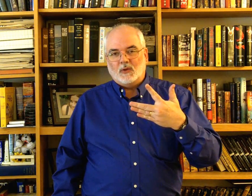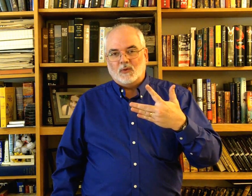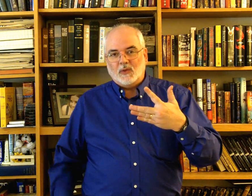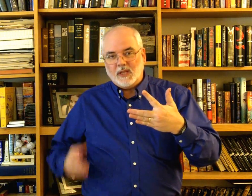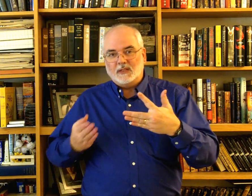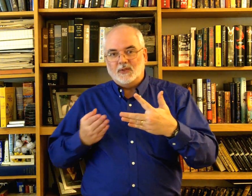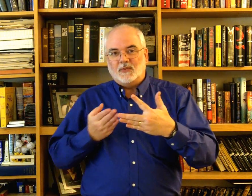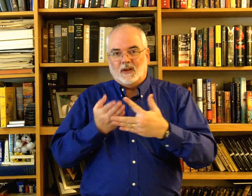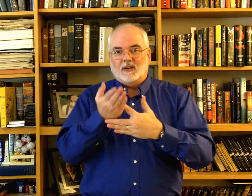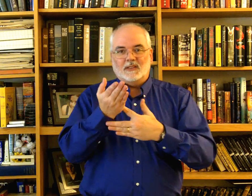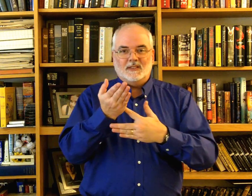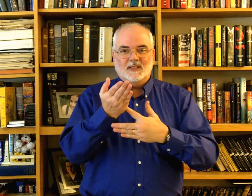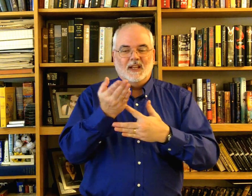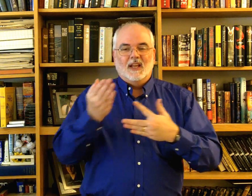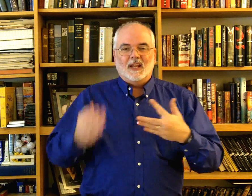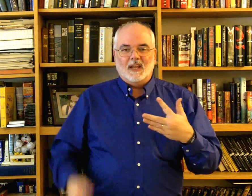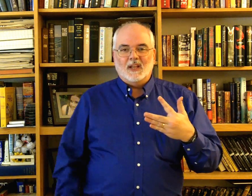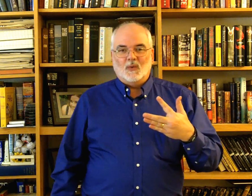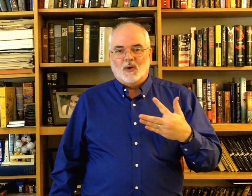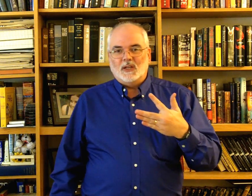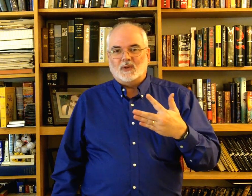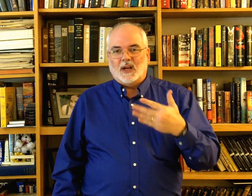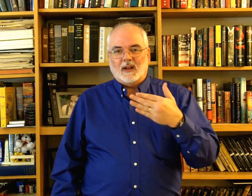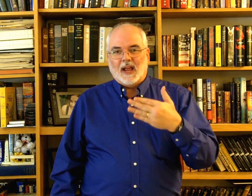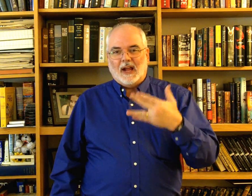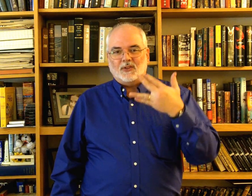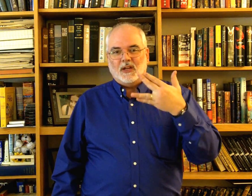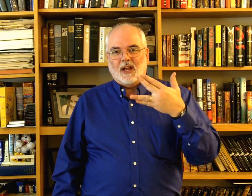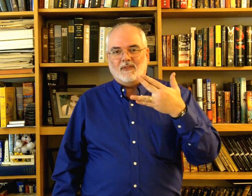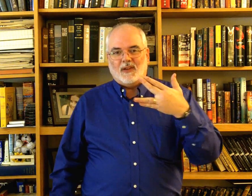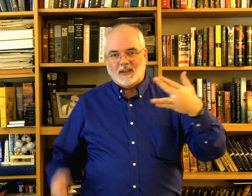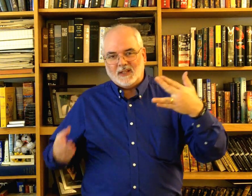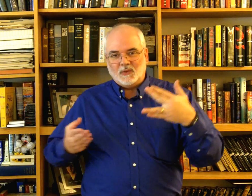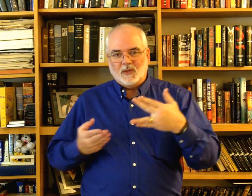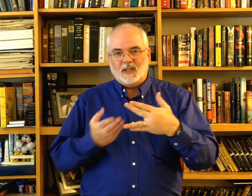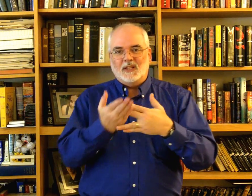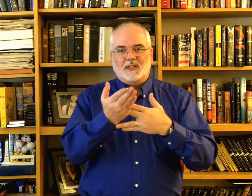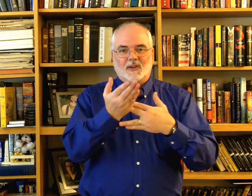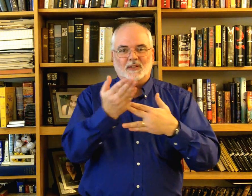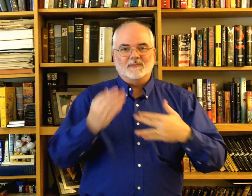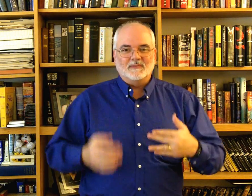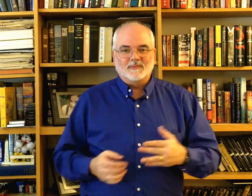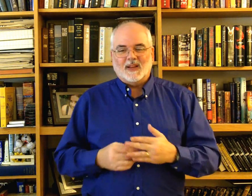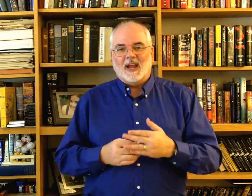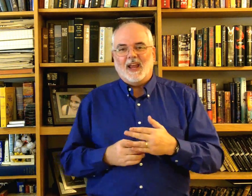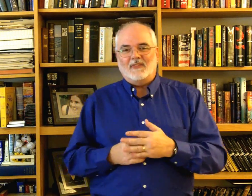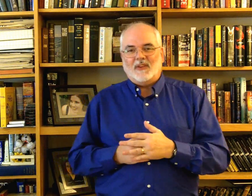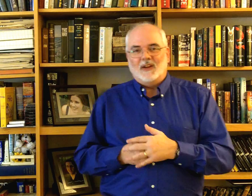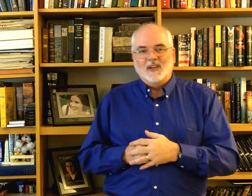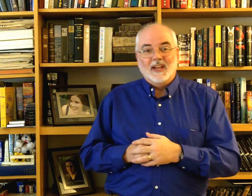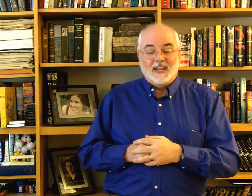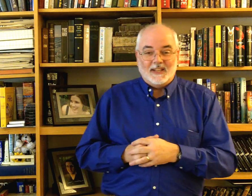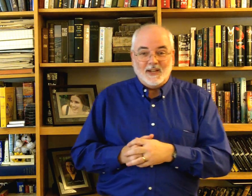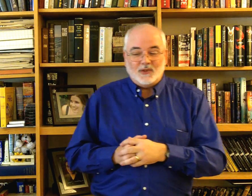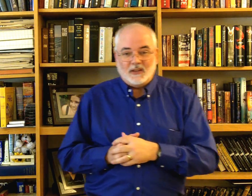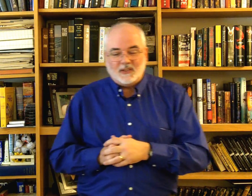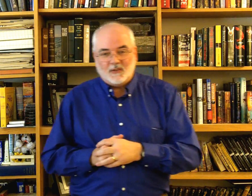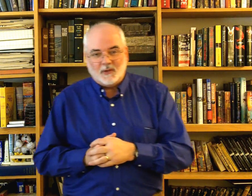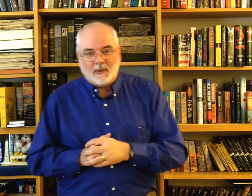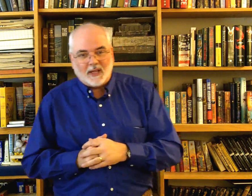through these two fingers. Either one is right. Actually, I find this one easier. I have found, in teaching this over the past